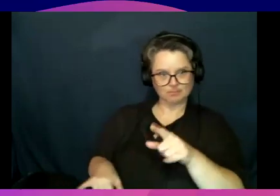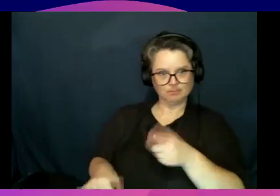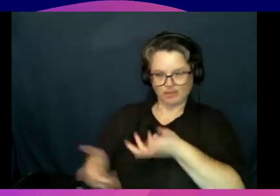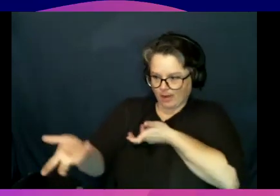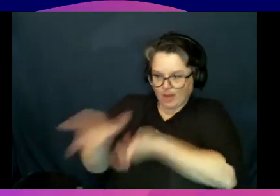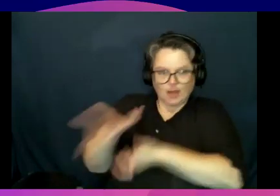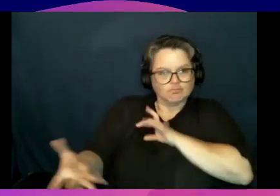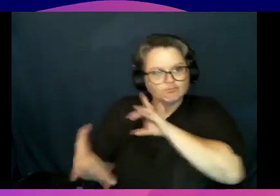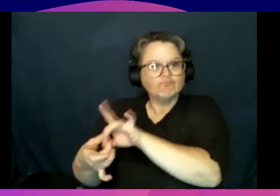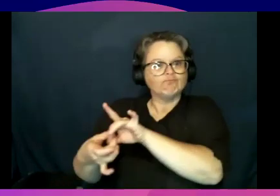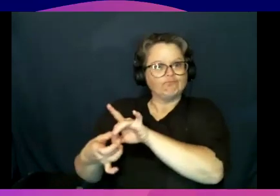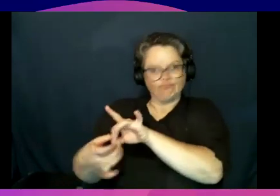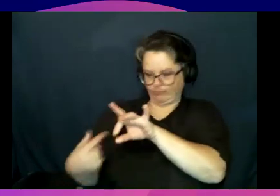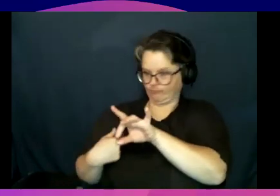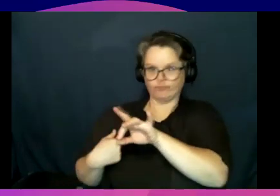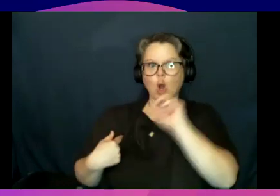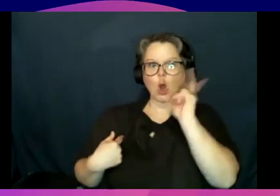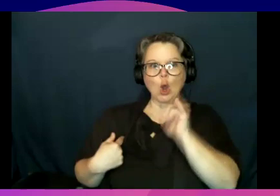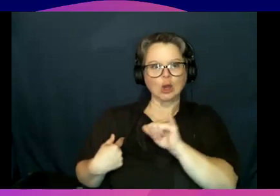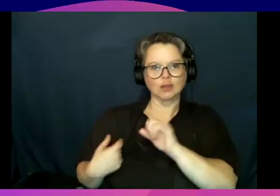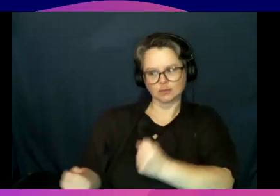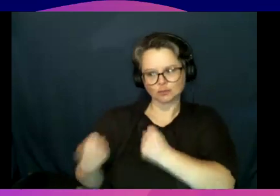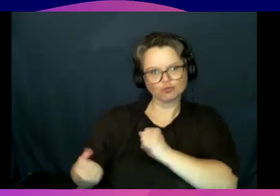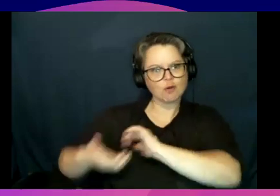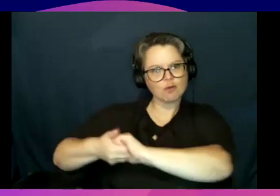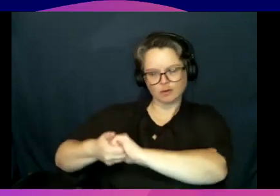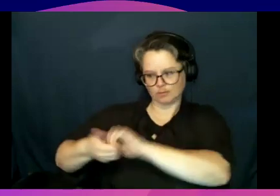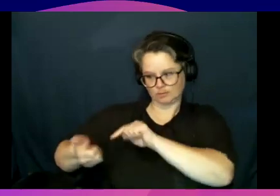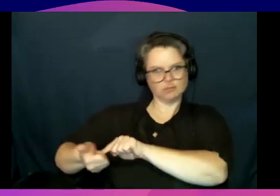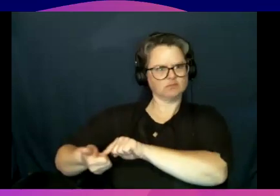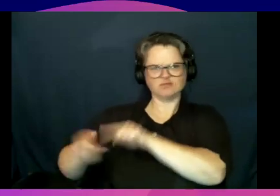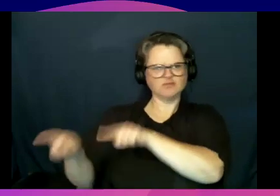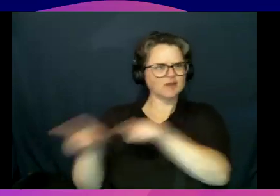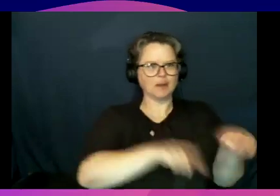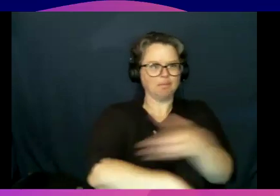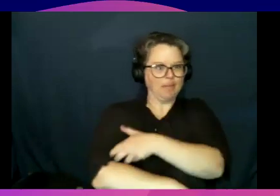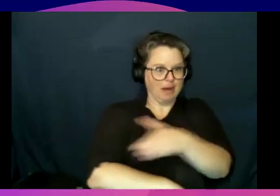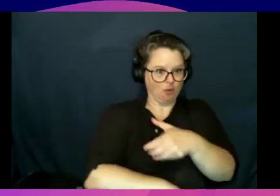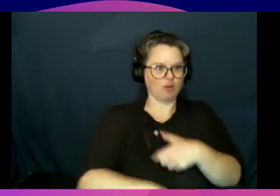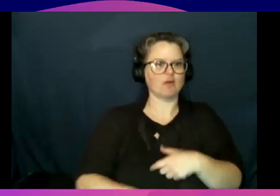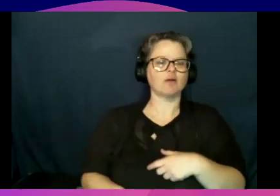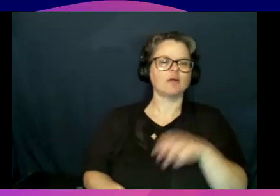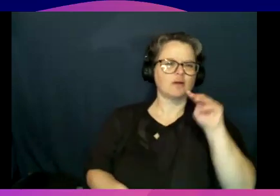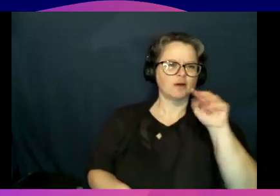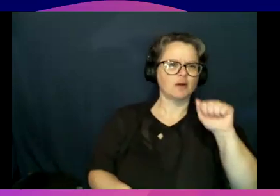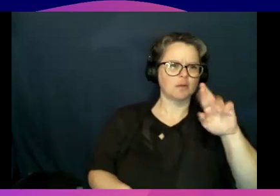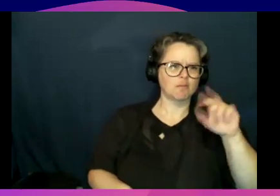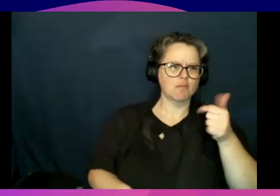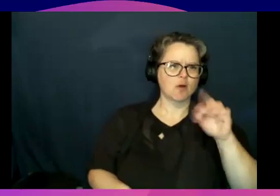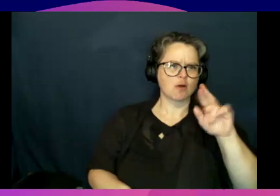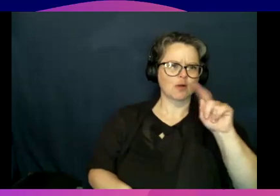Thank you, Samantha. That's a good reminder. Any others want to also share a response to this